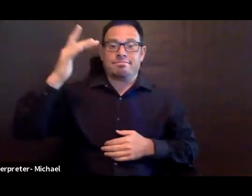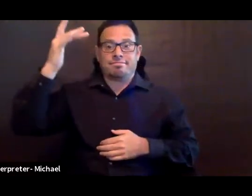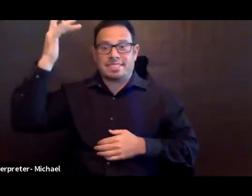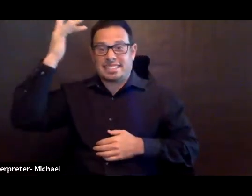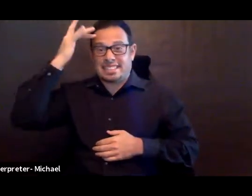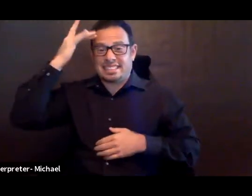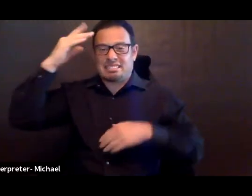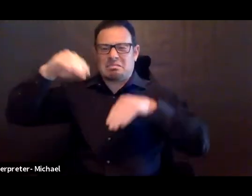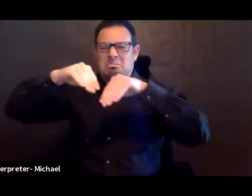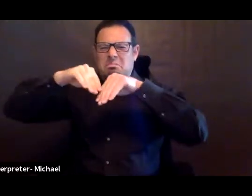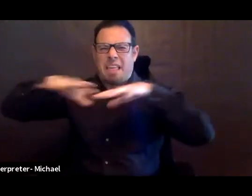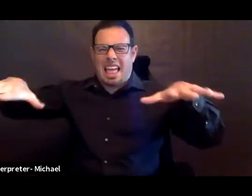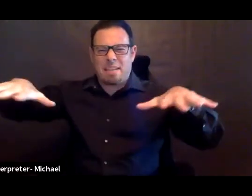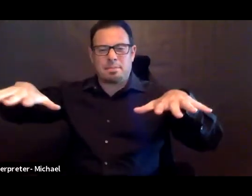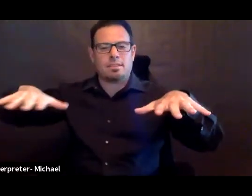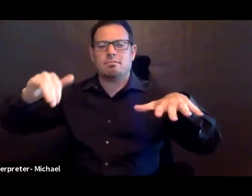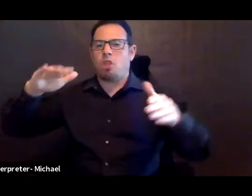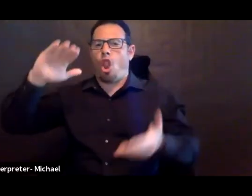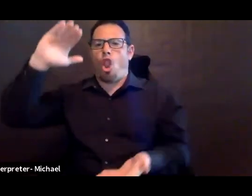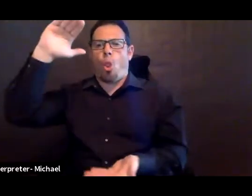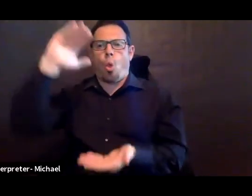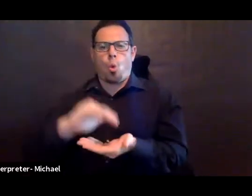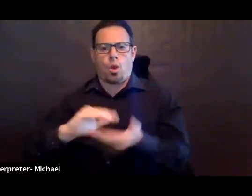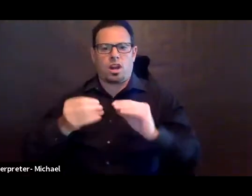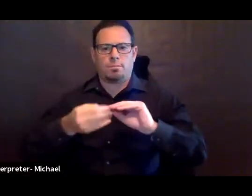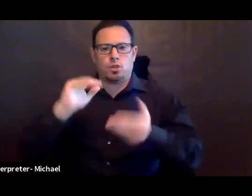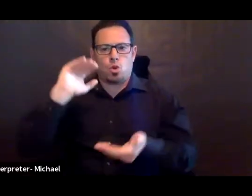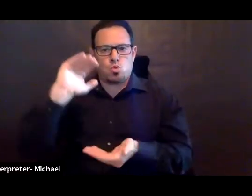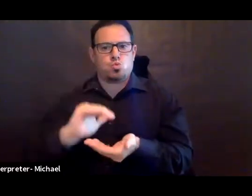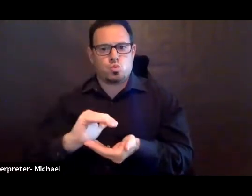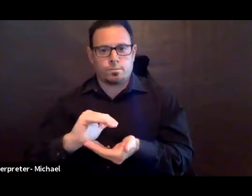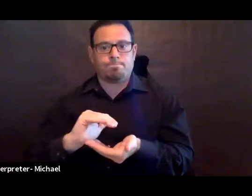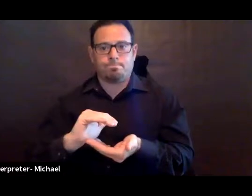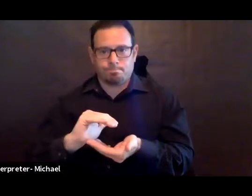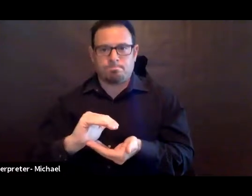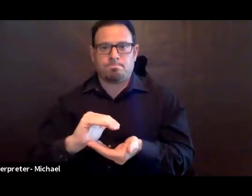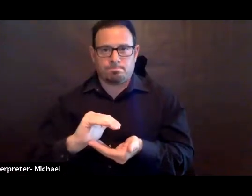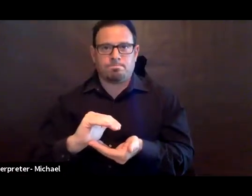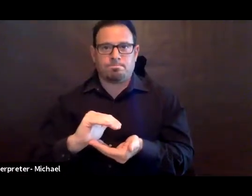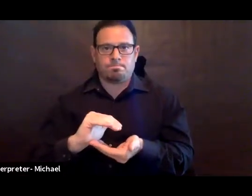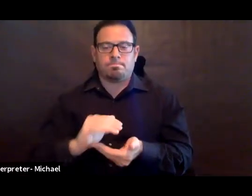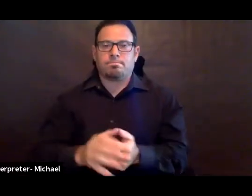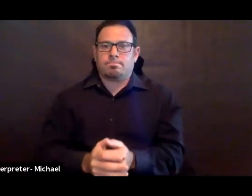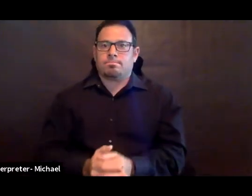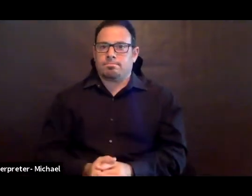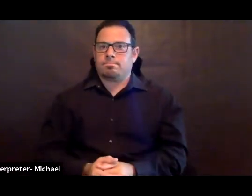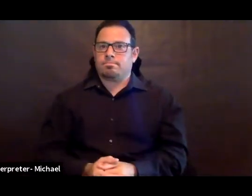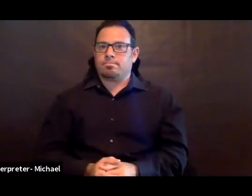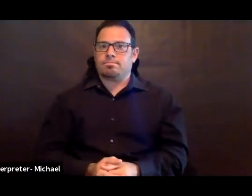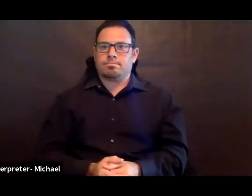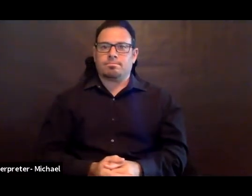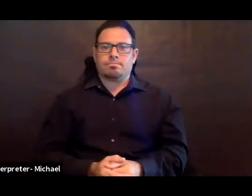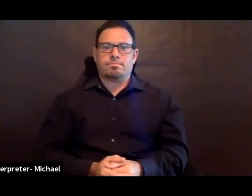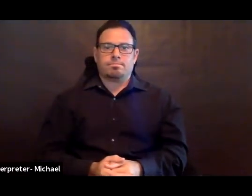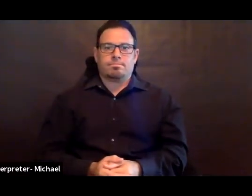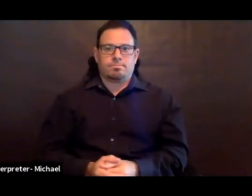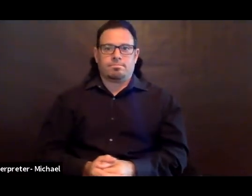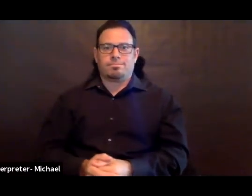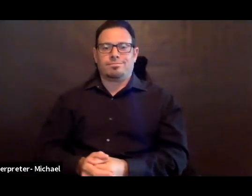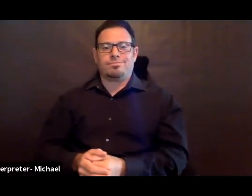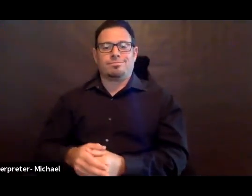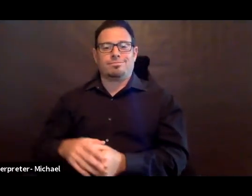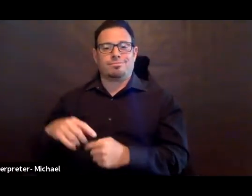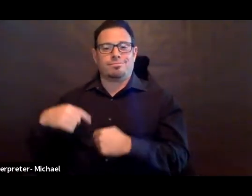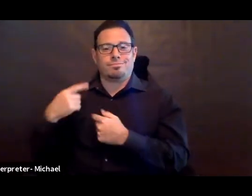day, certainly the speed of increase in these various metrics over the last few weeks is something that we and you